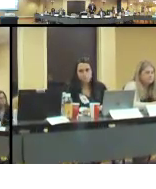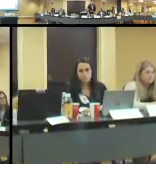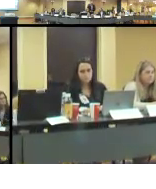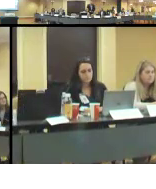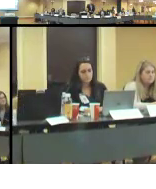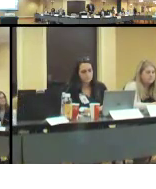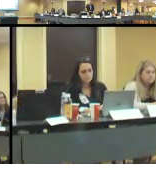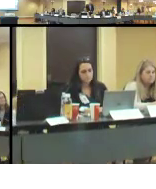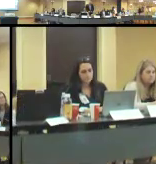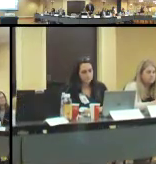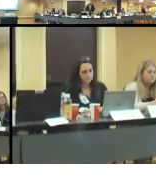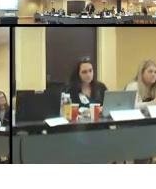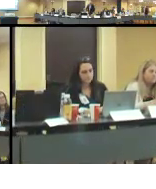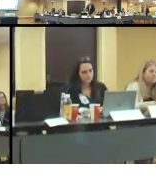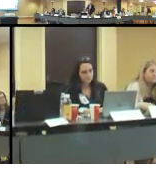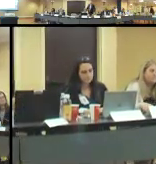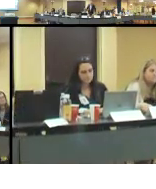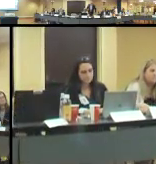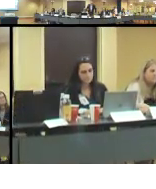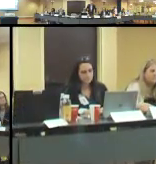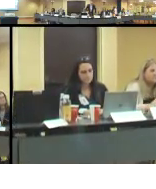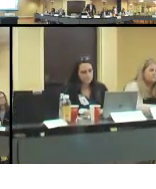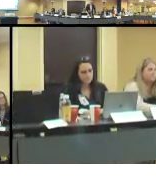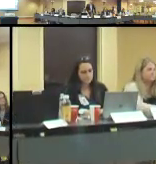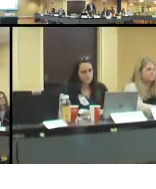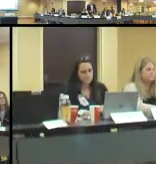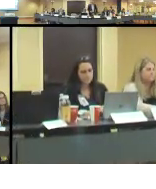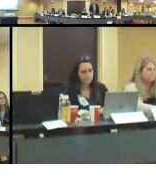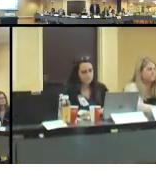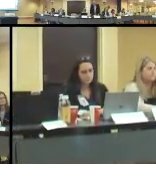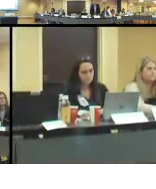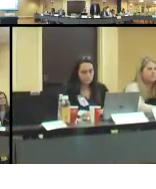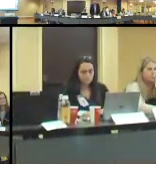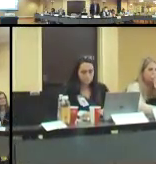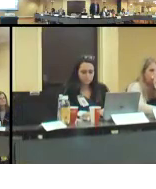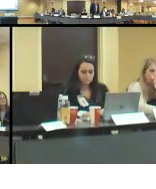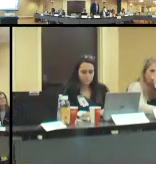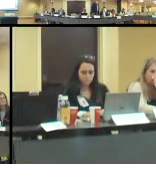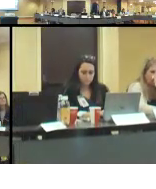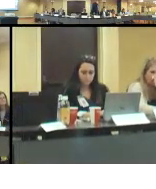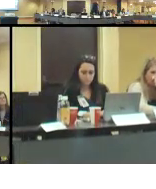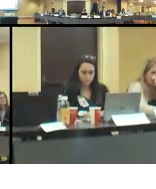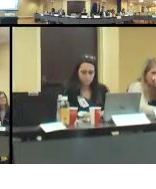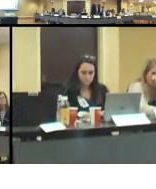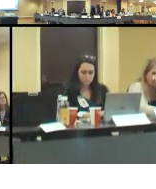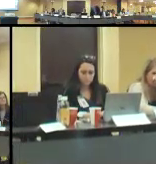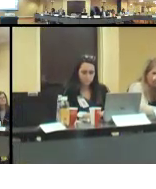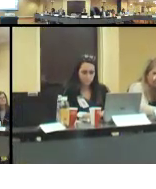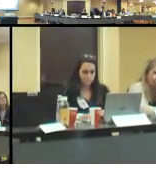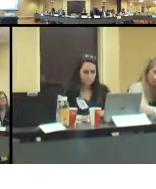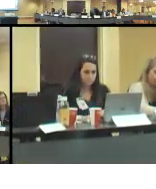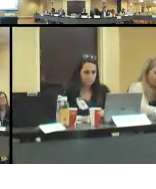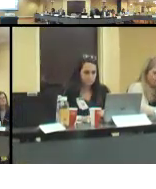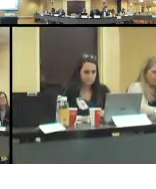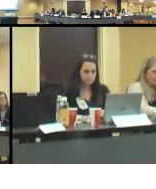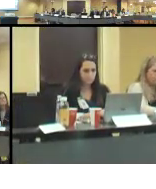that stood out from what you and your colleagues said on the Zoom board? And I'm going to ask folks in the room to share